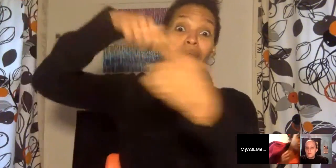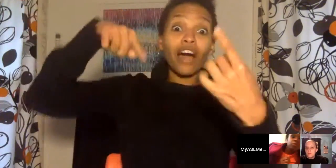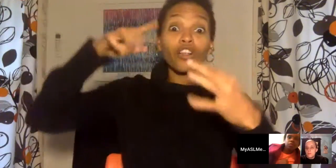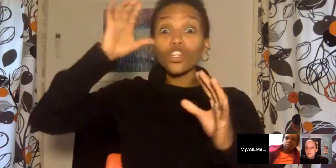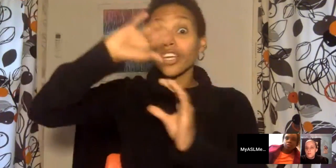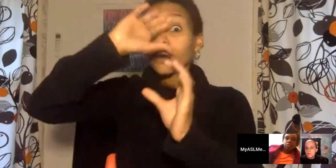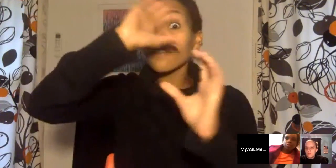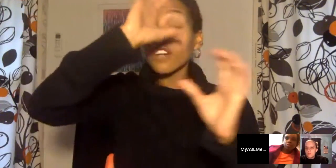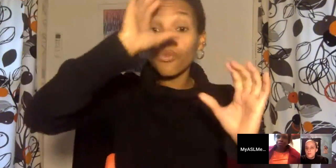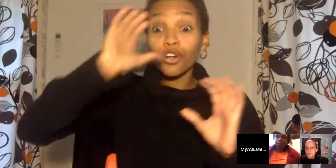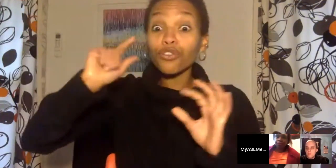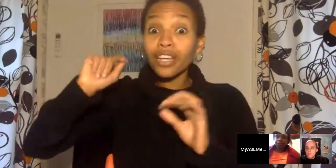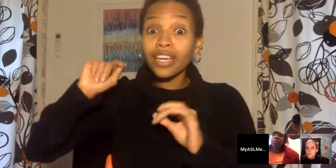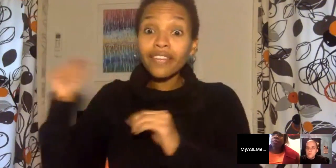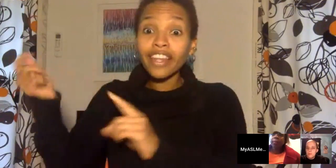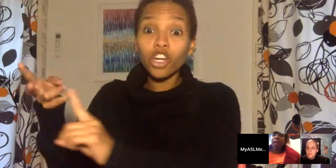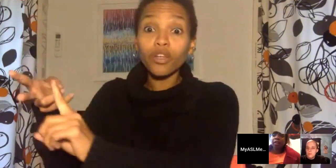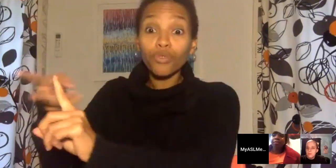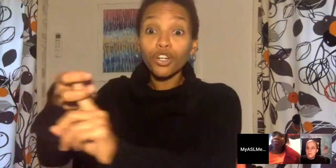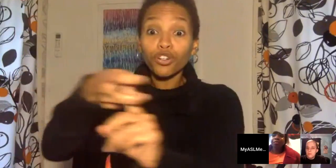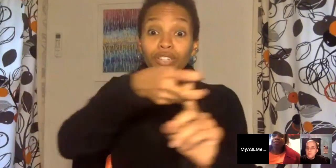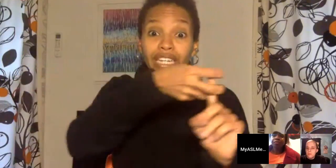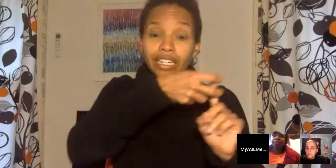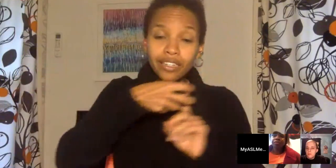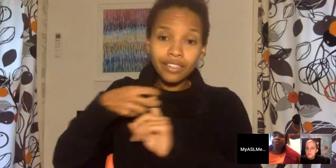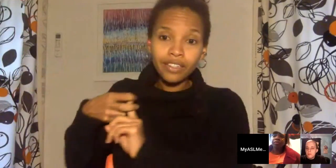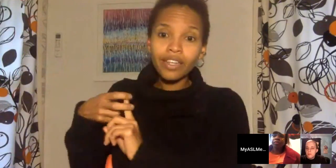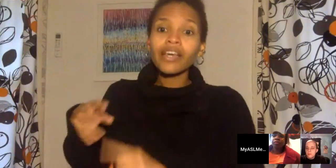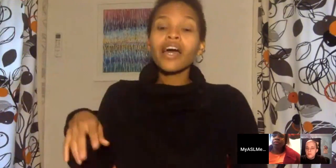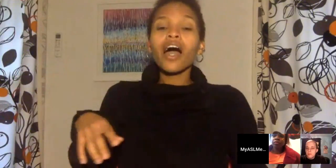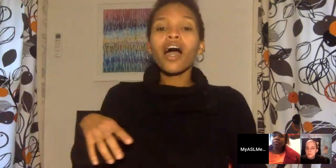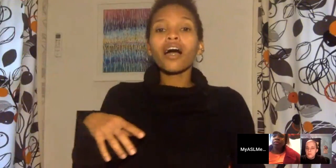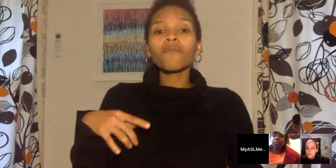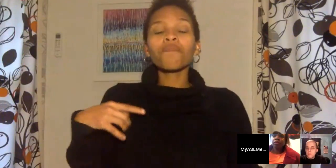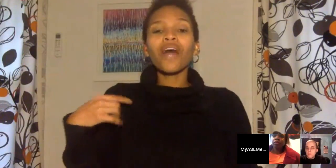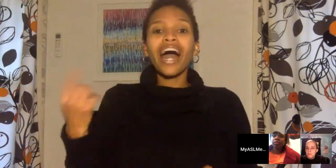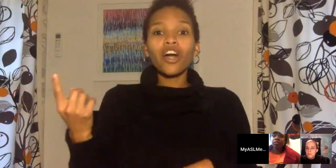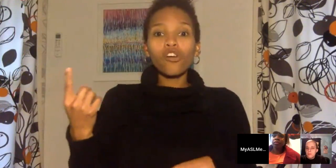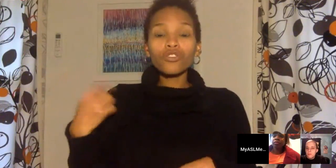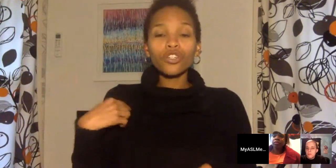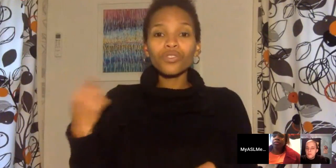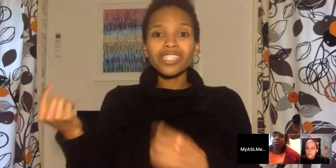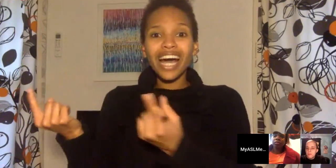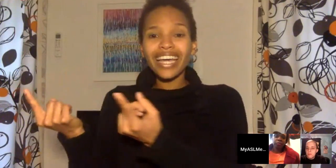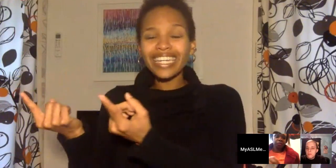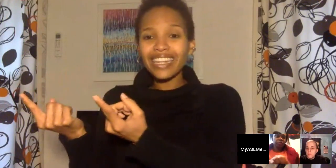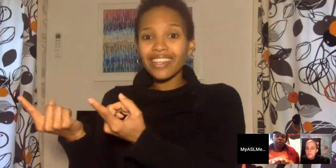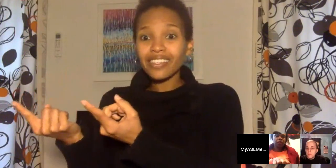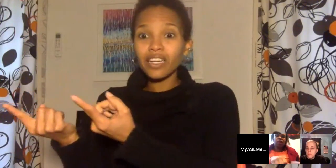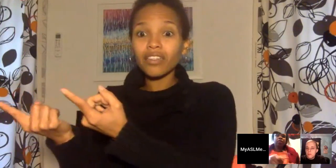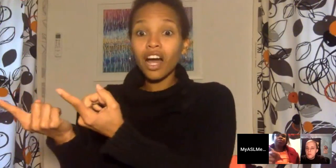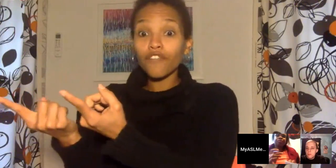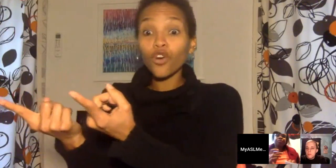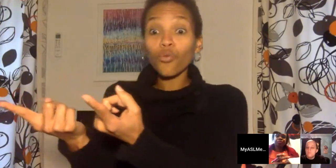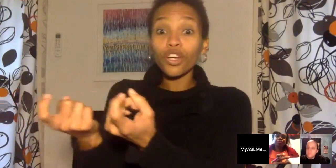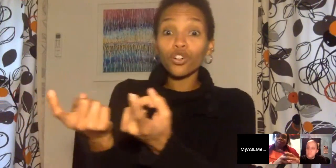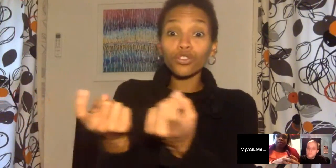about recruiting, then it could be recruiting. I also sign this a lot for